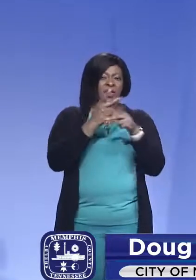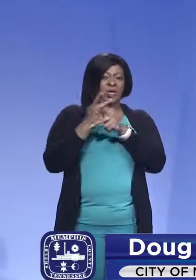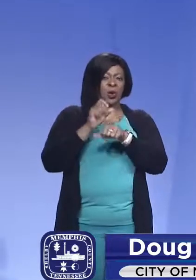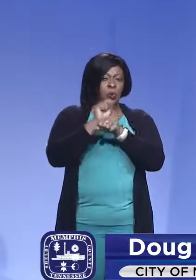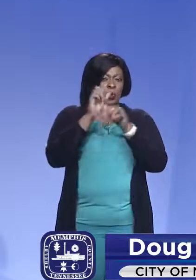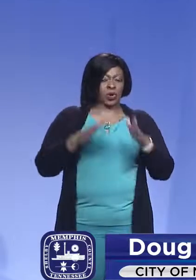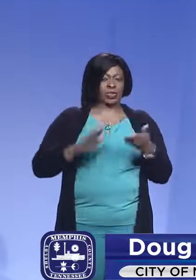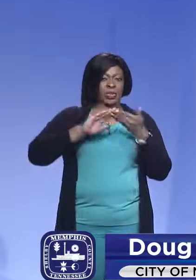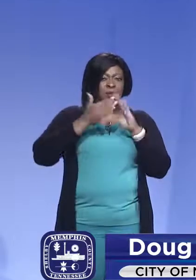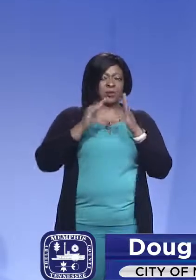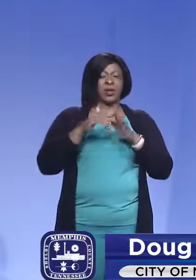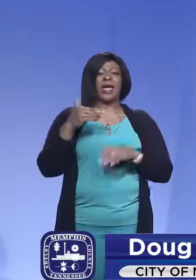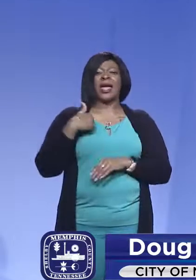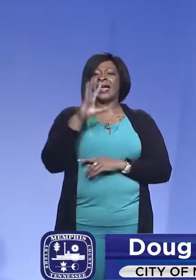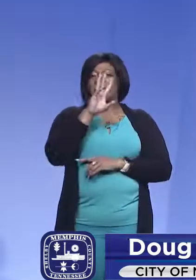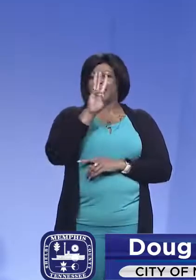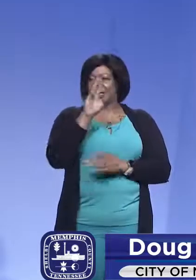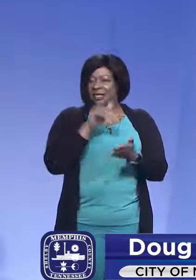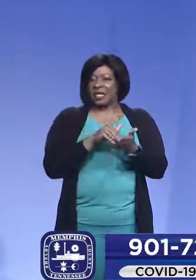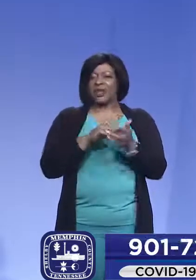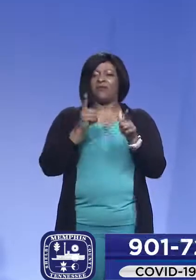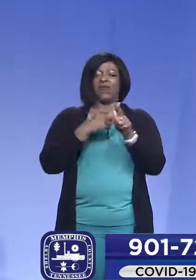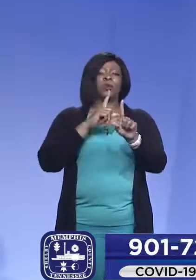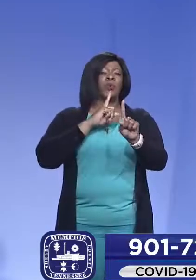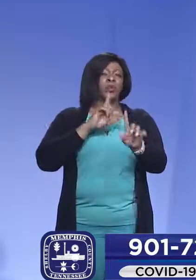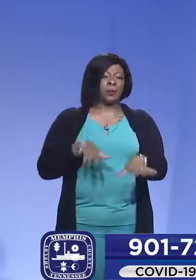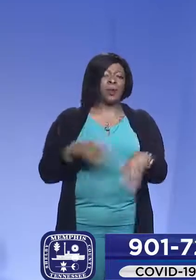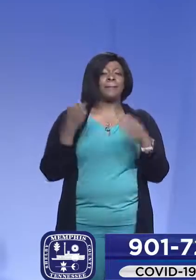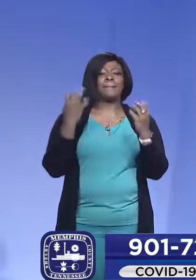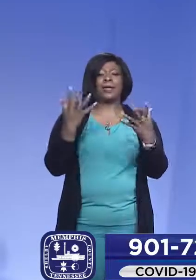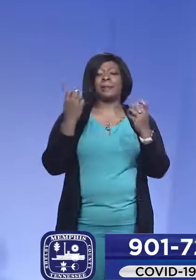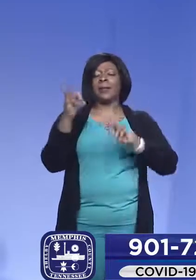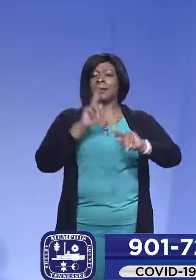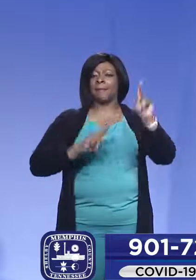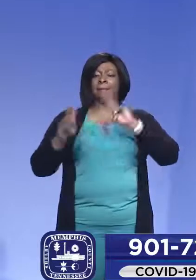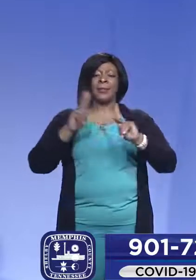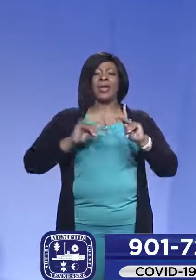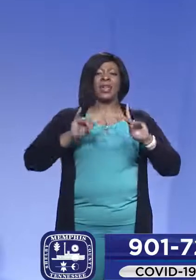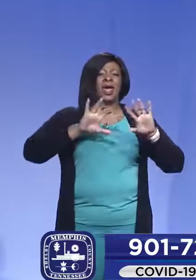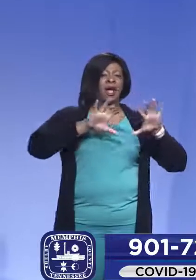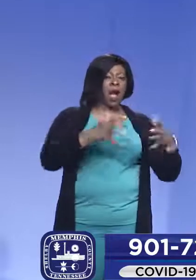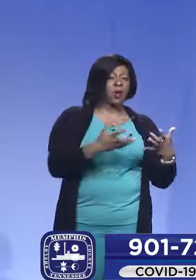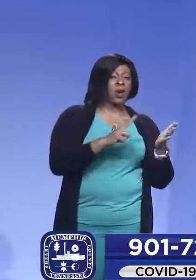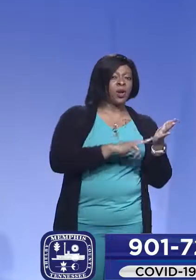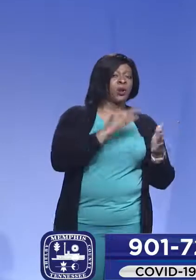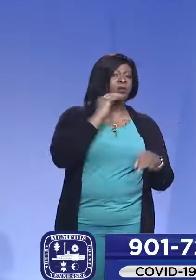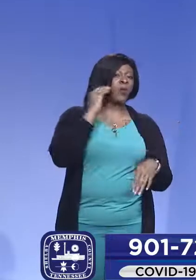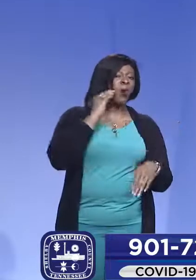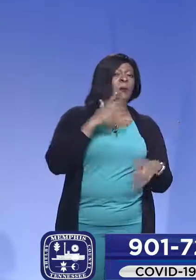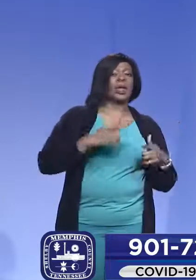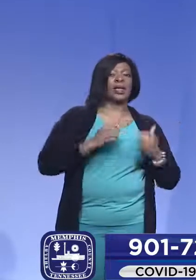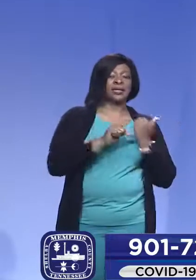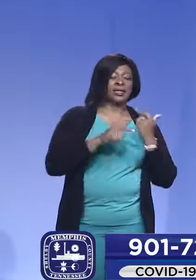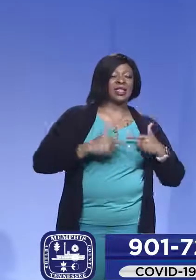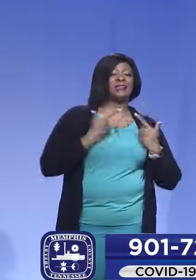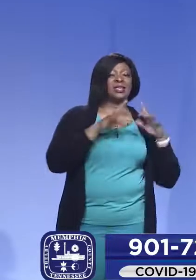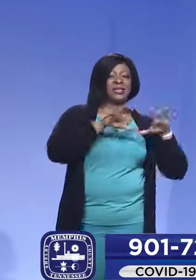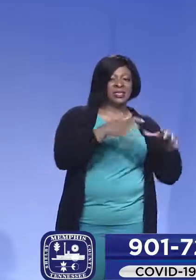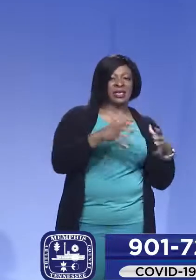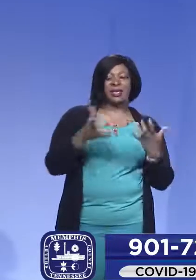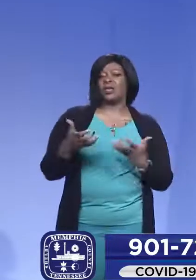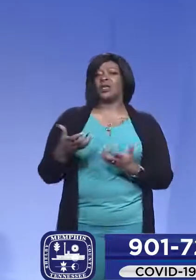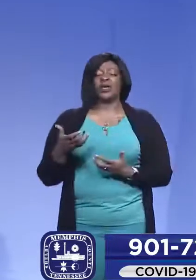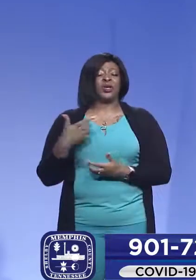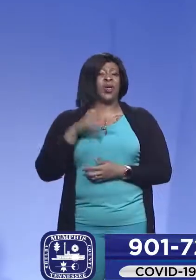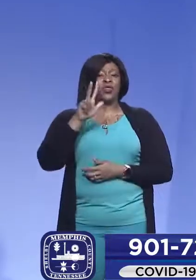in this community. There are 6,000 first responders. There are many, many people in congregate settings. And so you heard Dr. Householder, we've